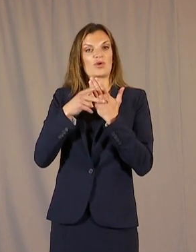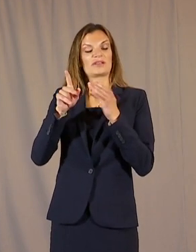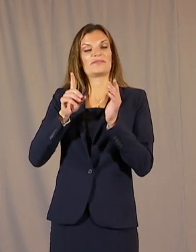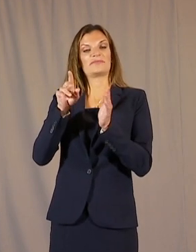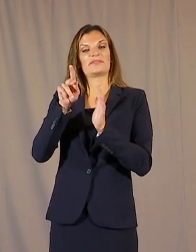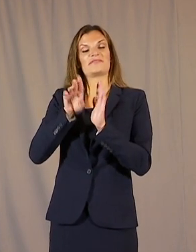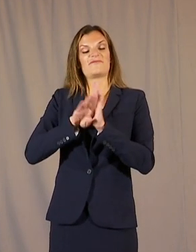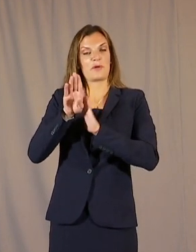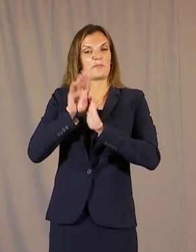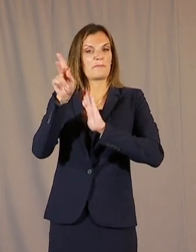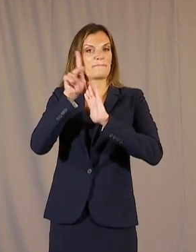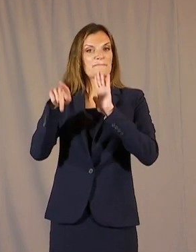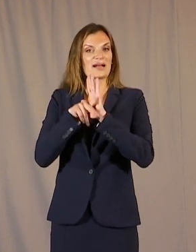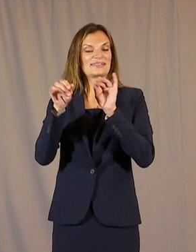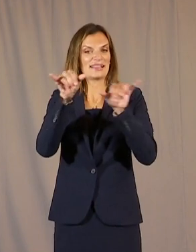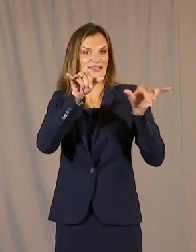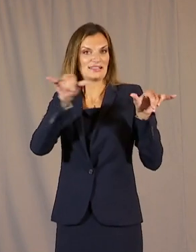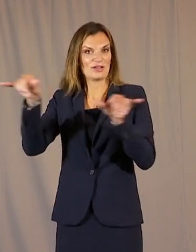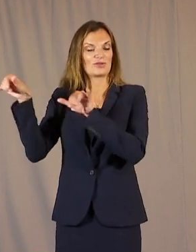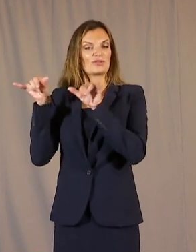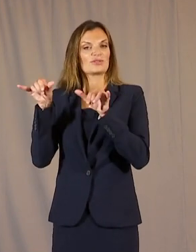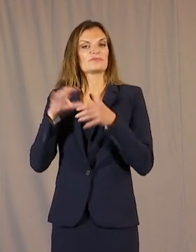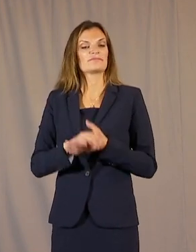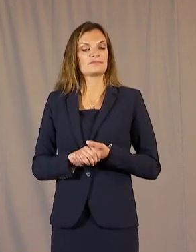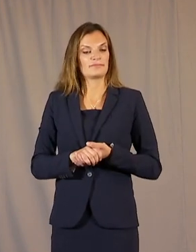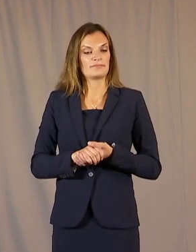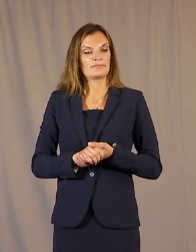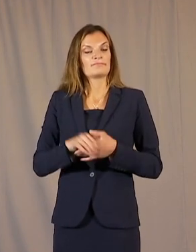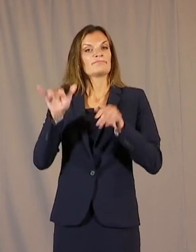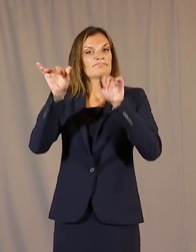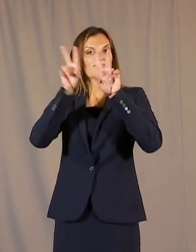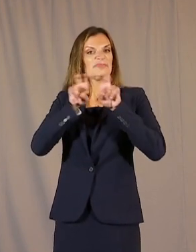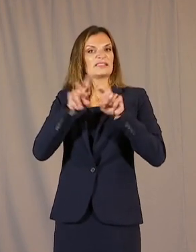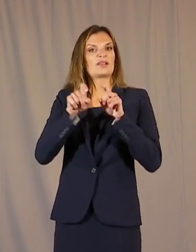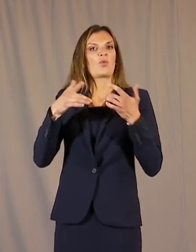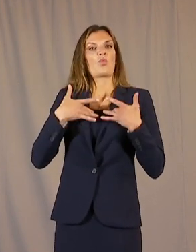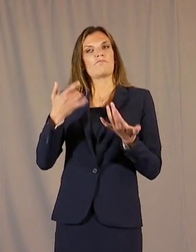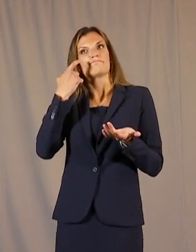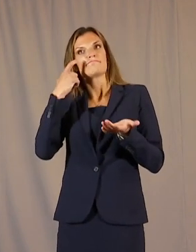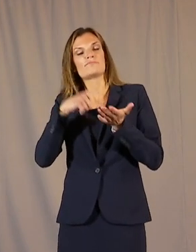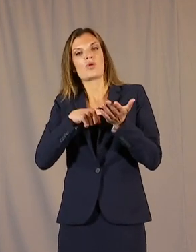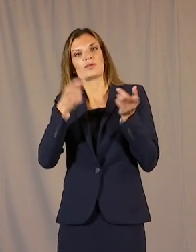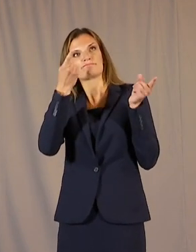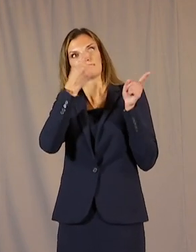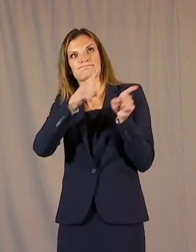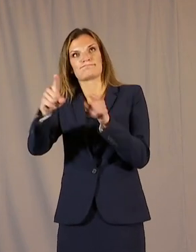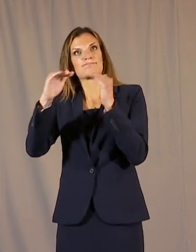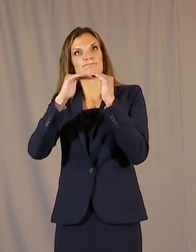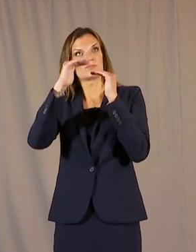and standards, assessment of trends and issues.